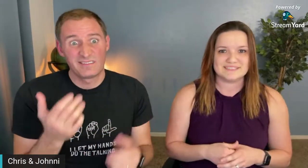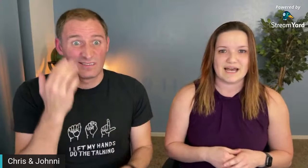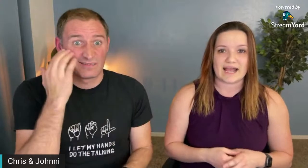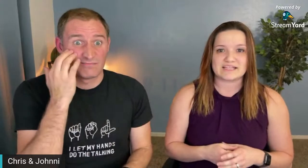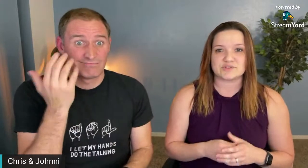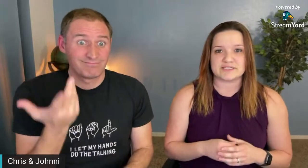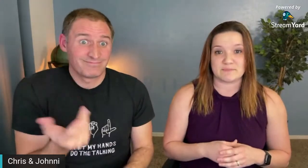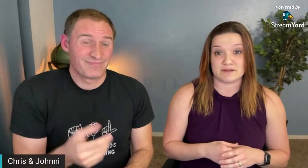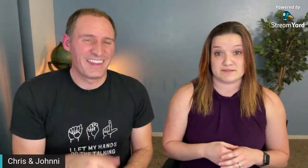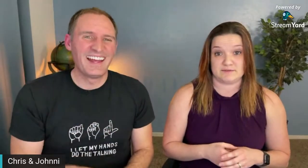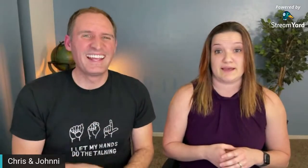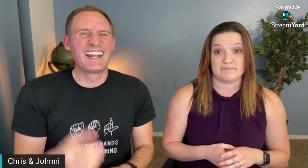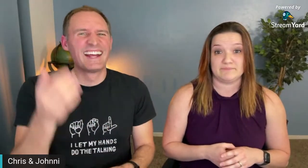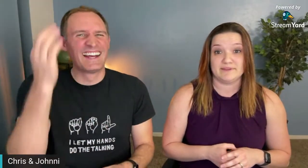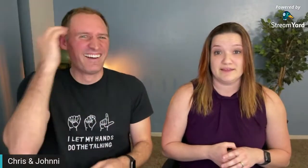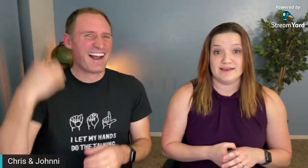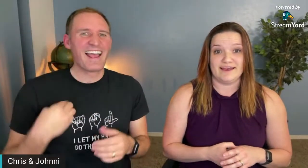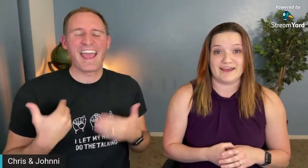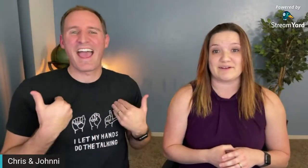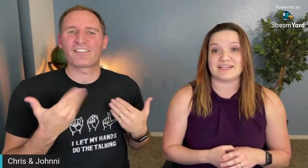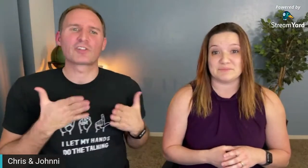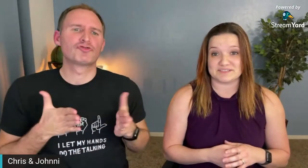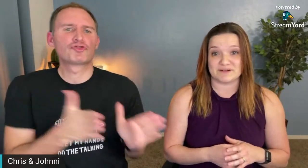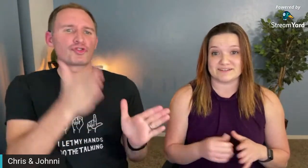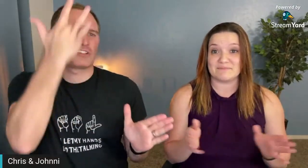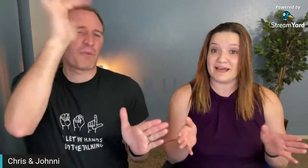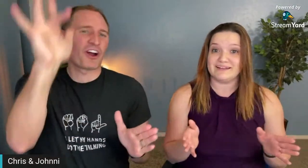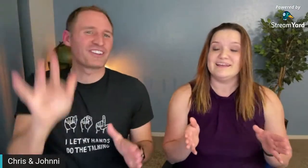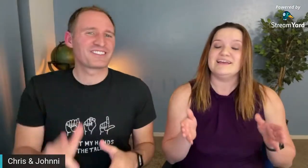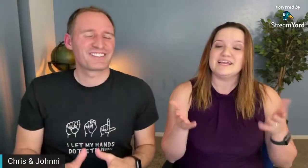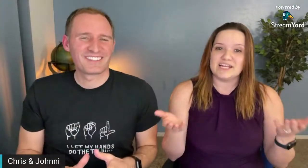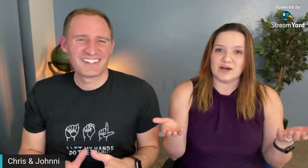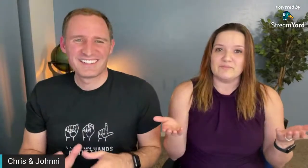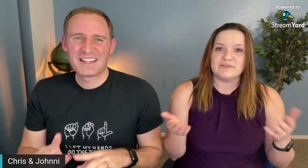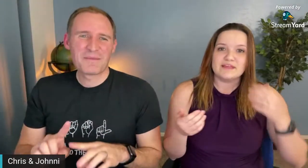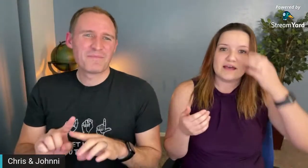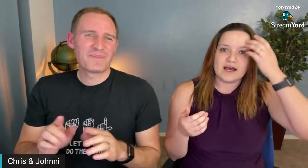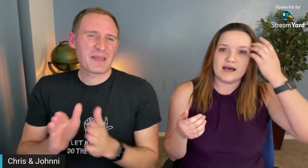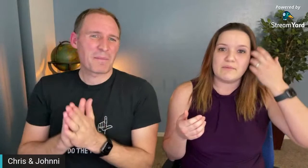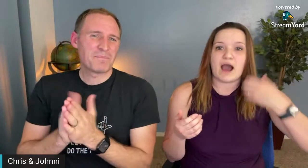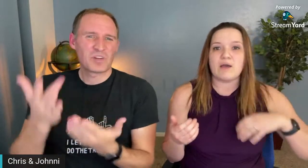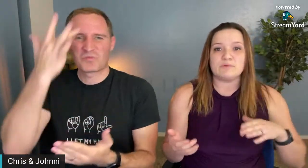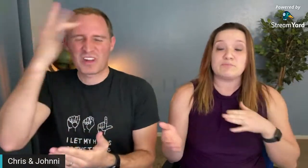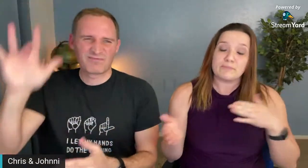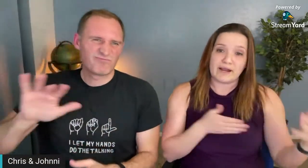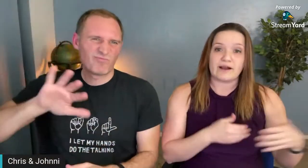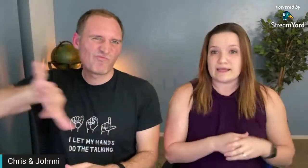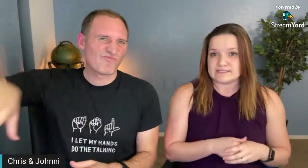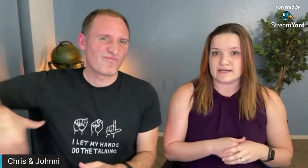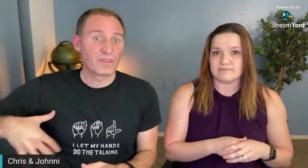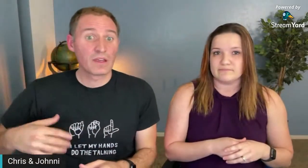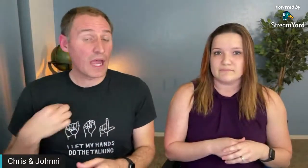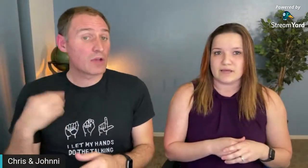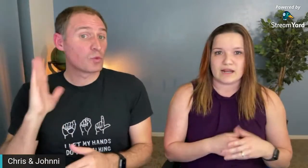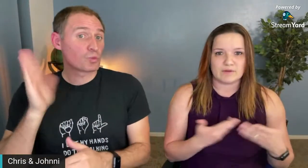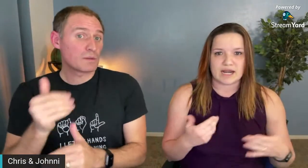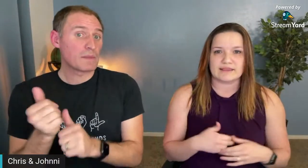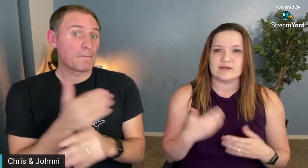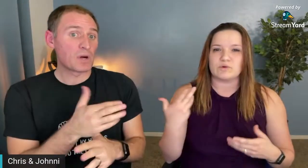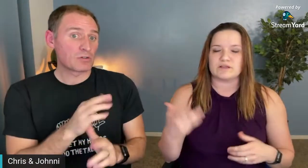I got street smarts. Okay. I don't got the book smarts, but you know, I would prepare ahead of time, and I would kind of think, what